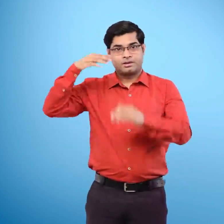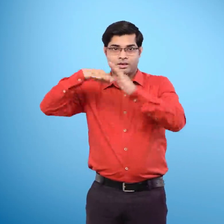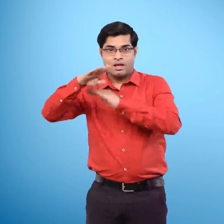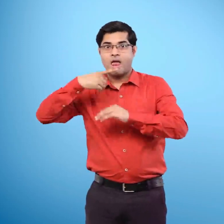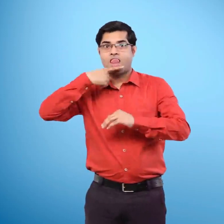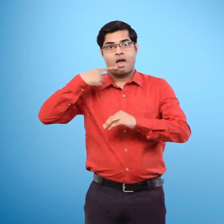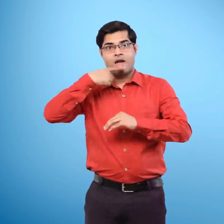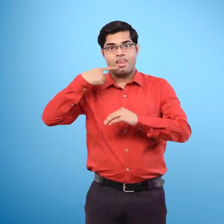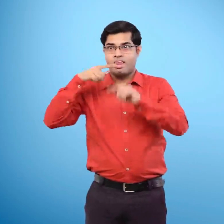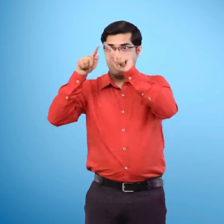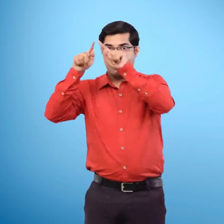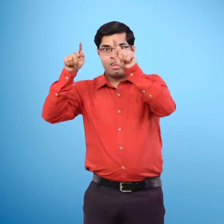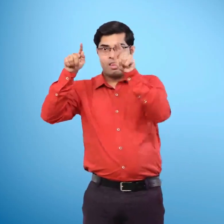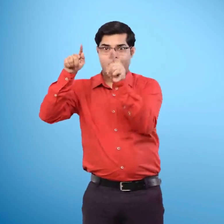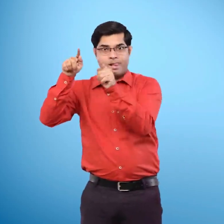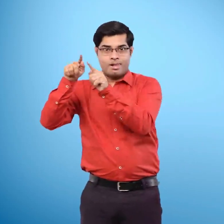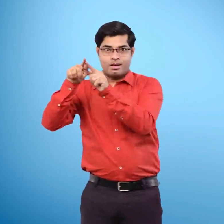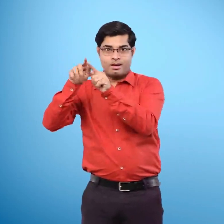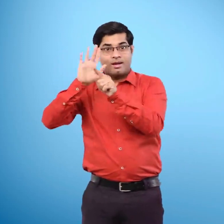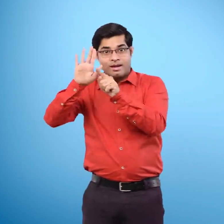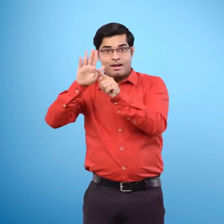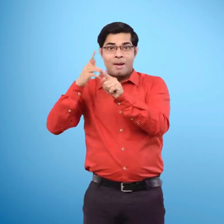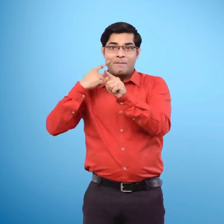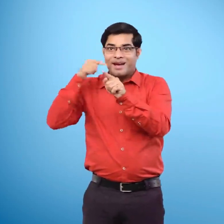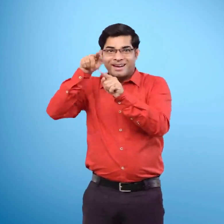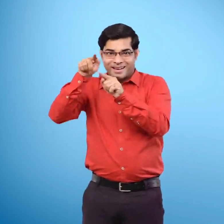has small yellow pieces arranged in rows.